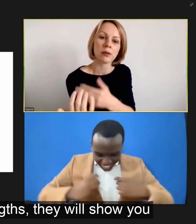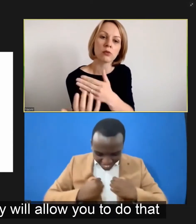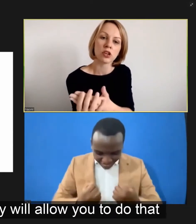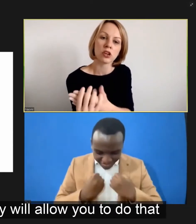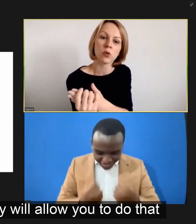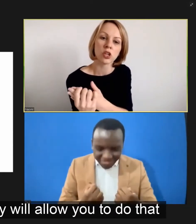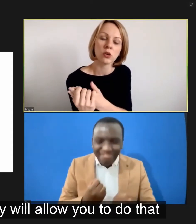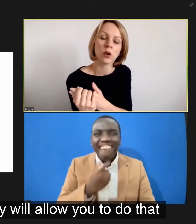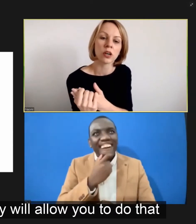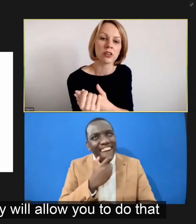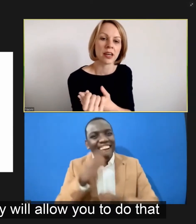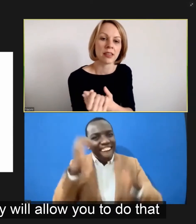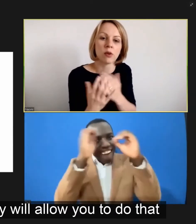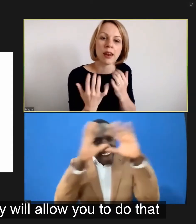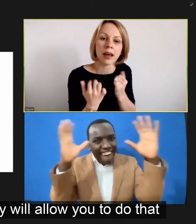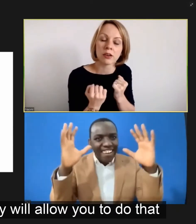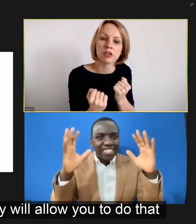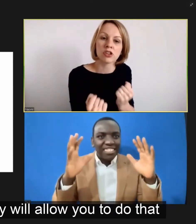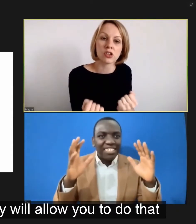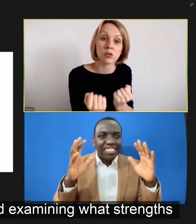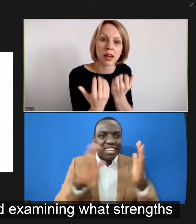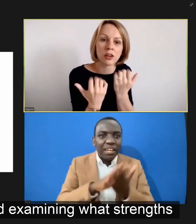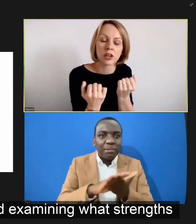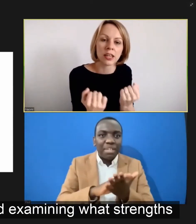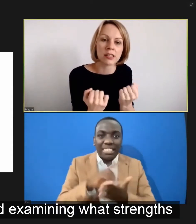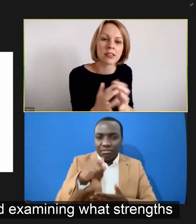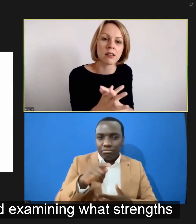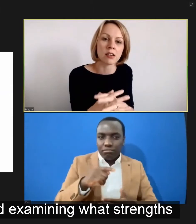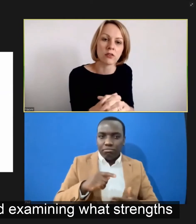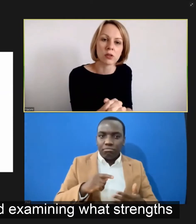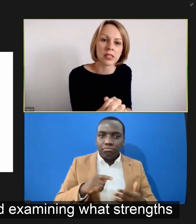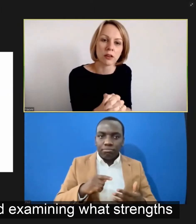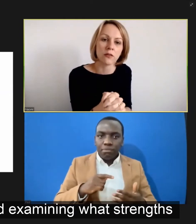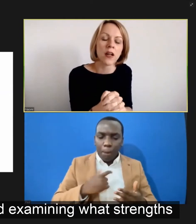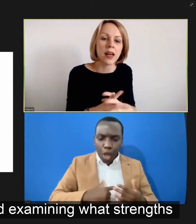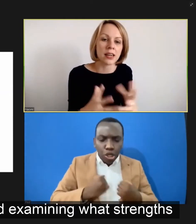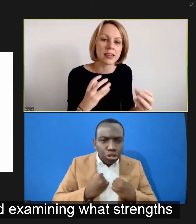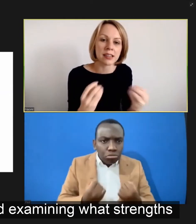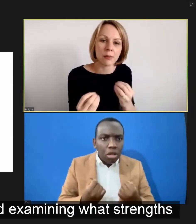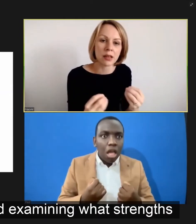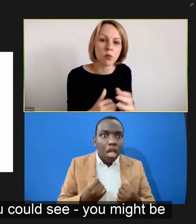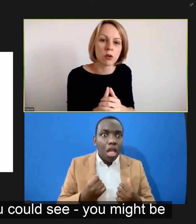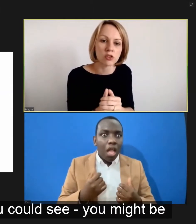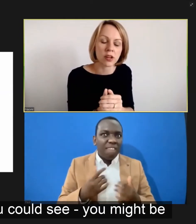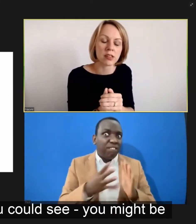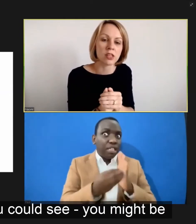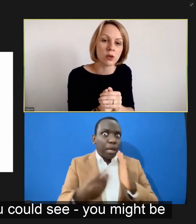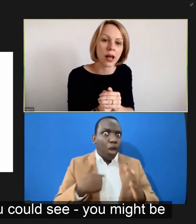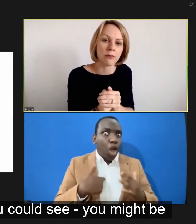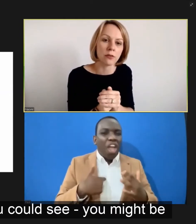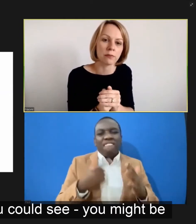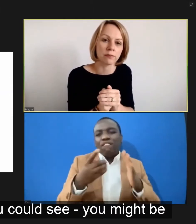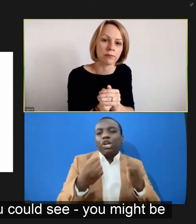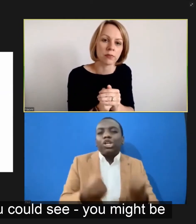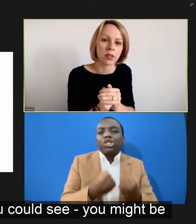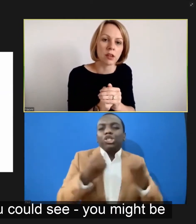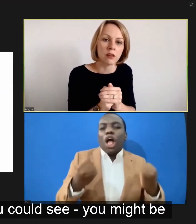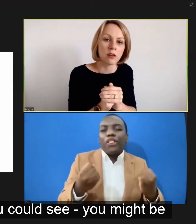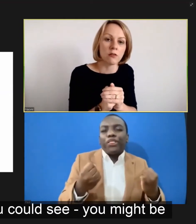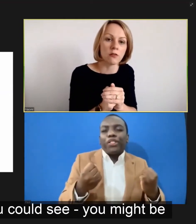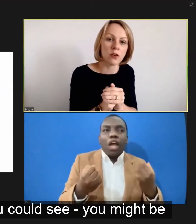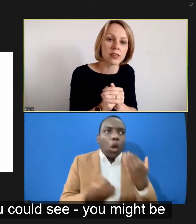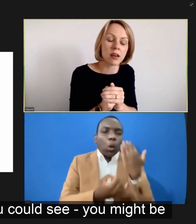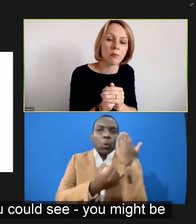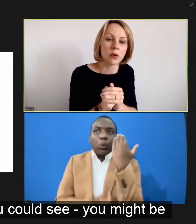will show you what you are good at. They will allow you to do that, looking inside of yourself and examining what strengths you have.